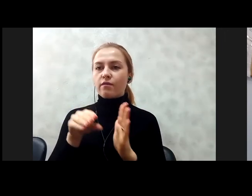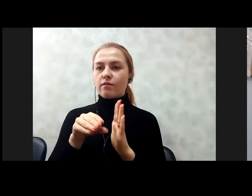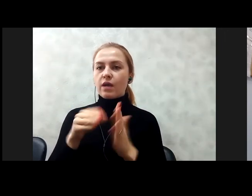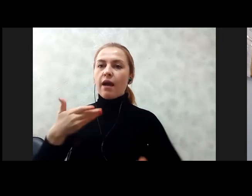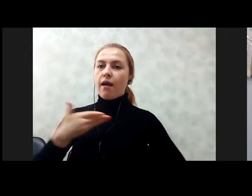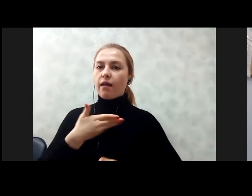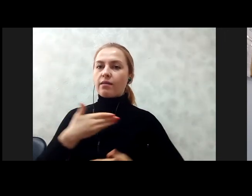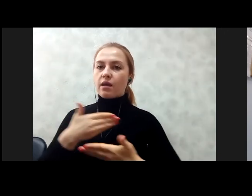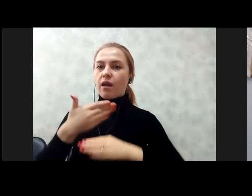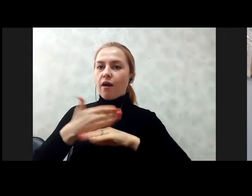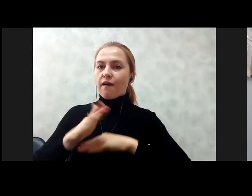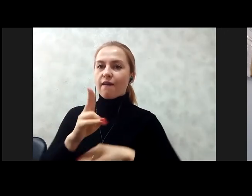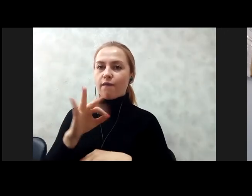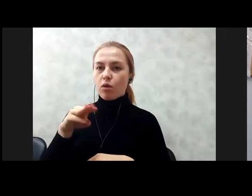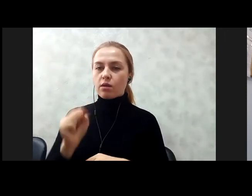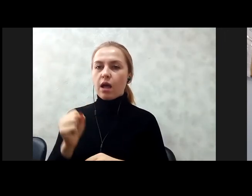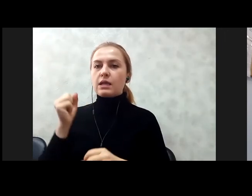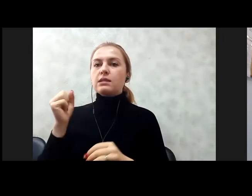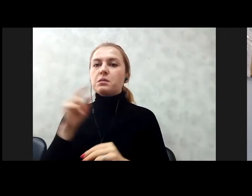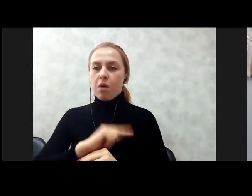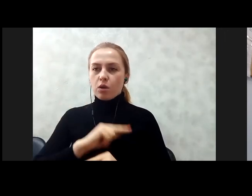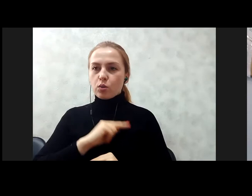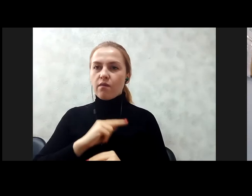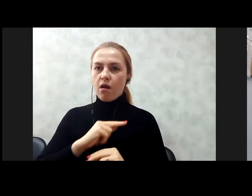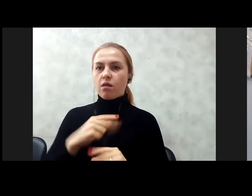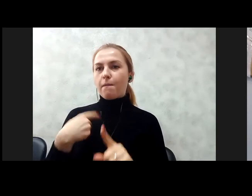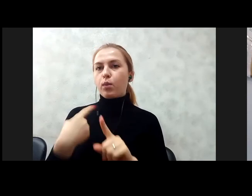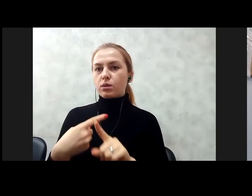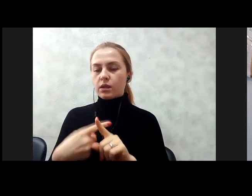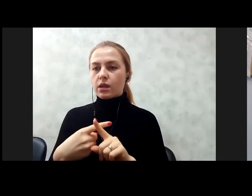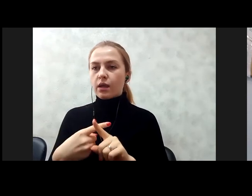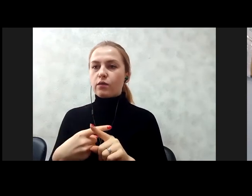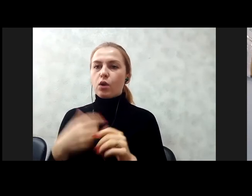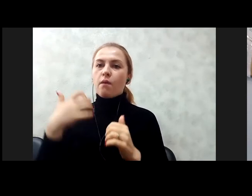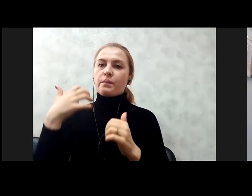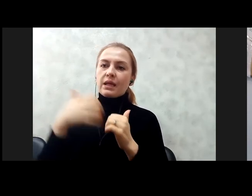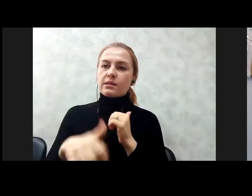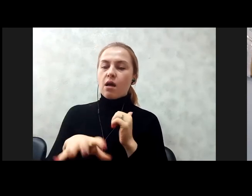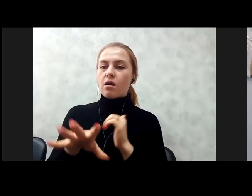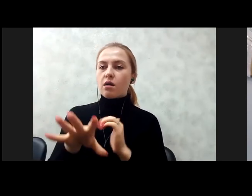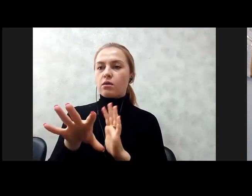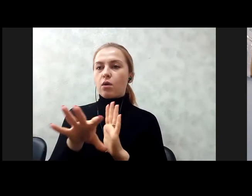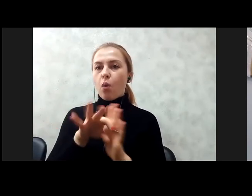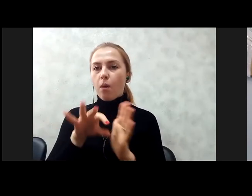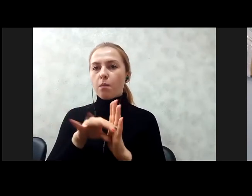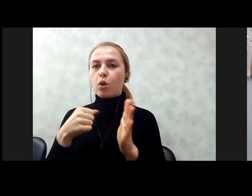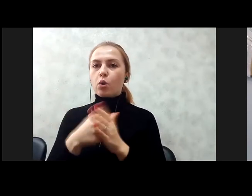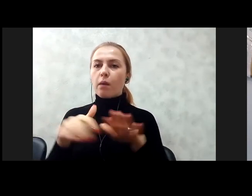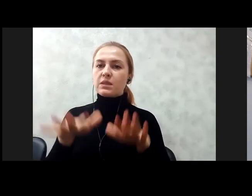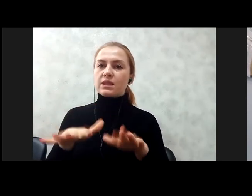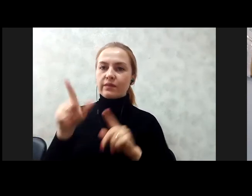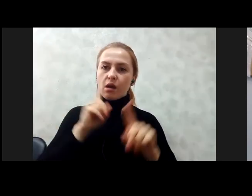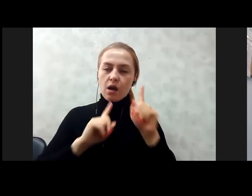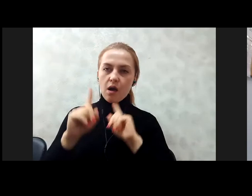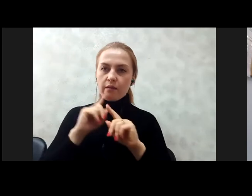system. And we believe that gender quota has worked positively to the greater extent, and we can